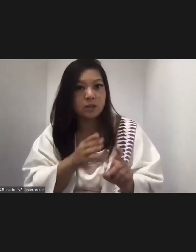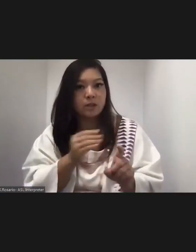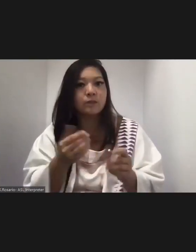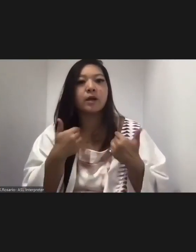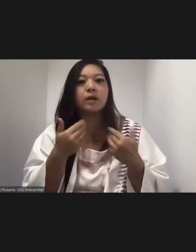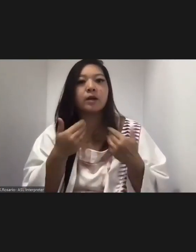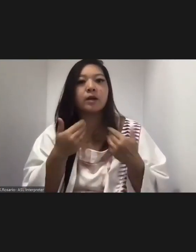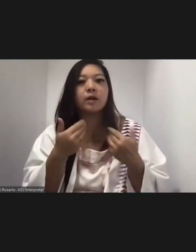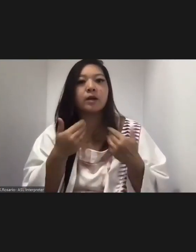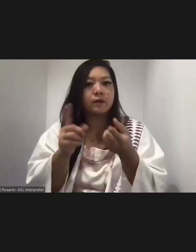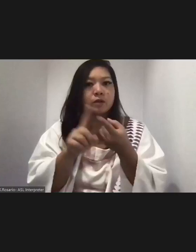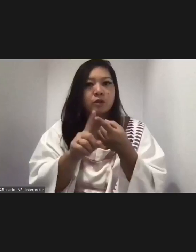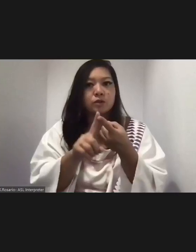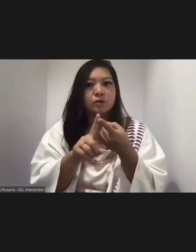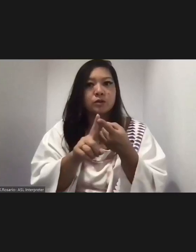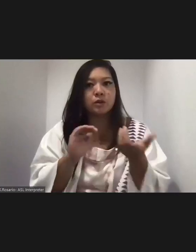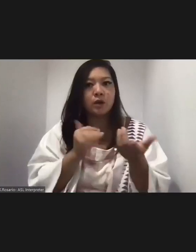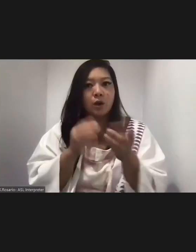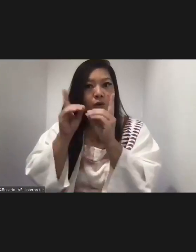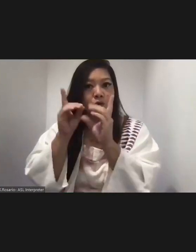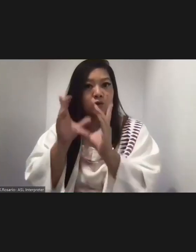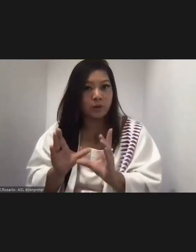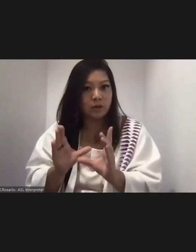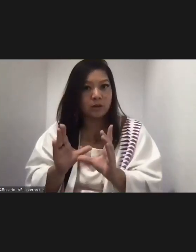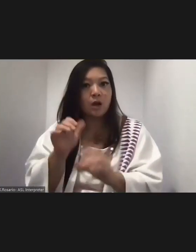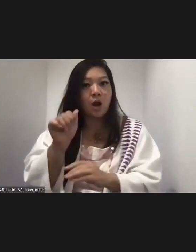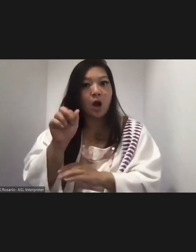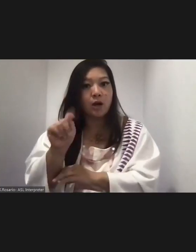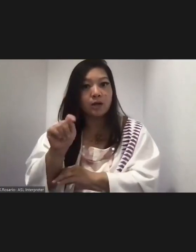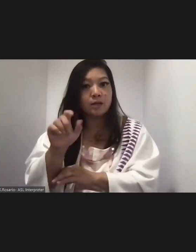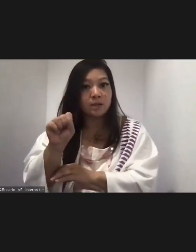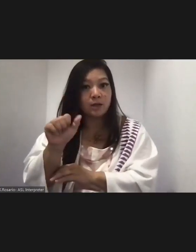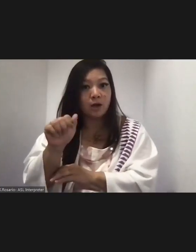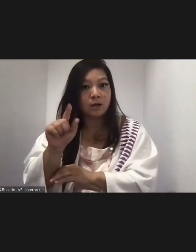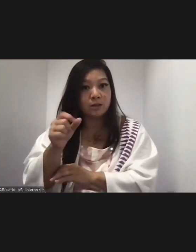over to Director Art San Augustine.